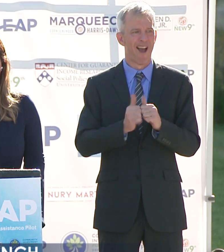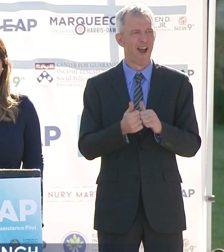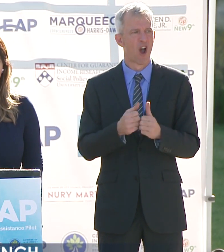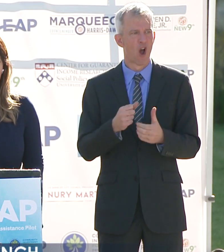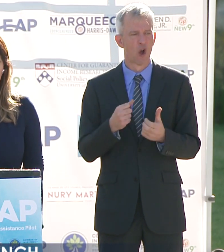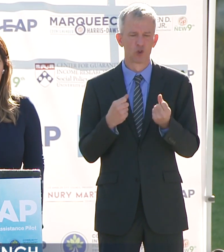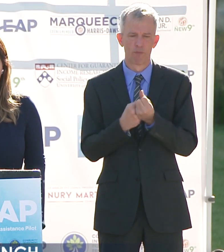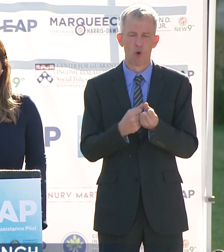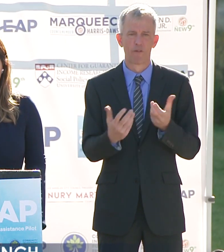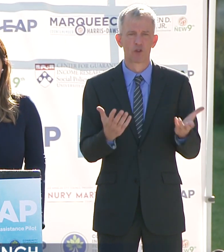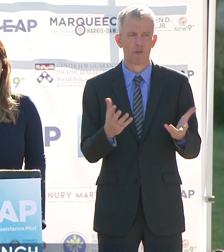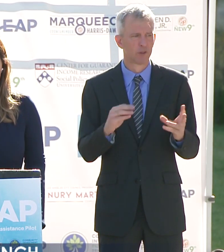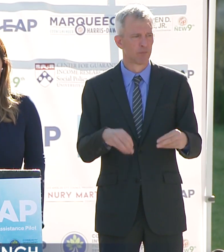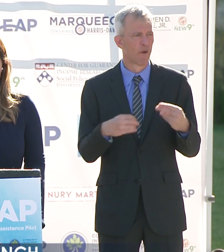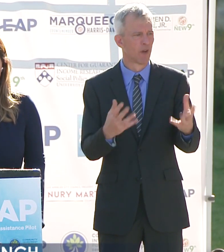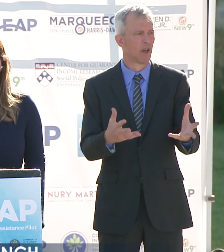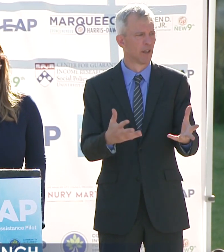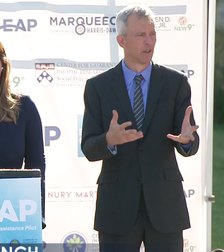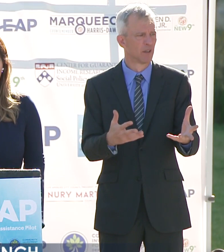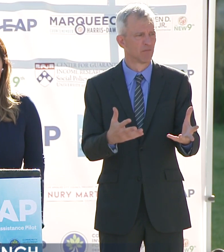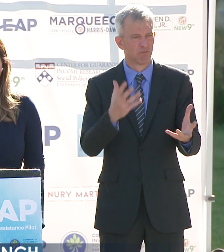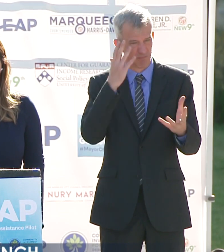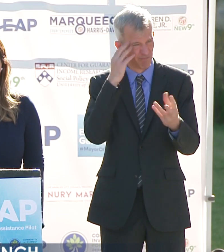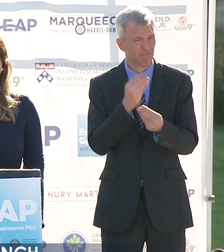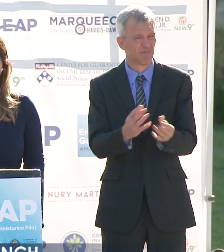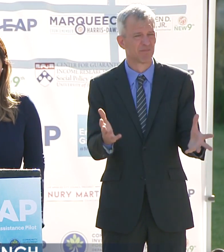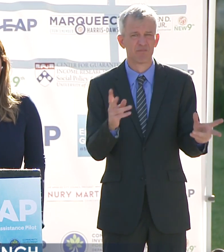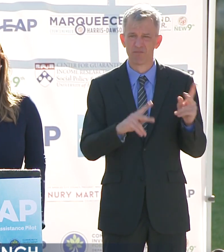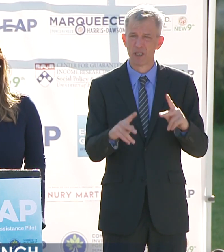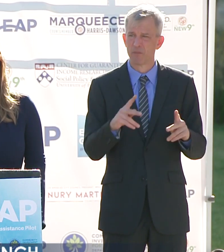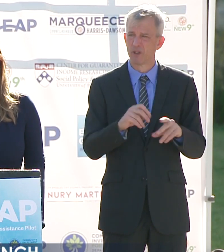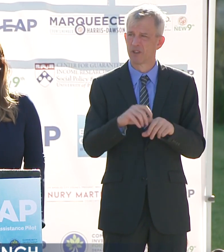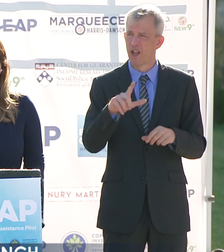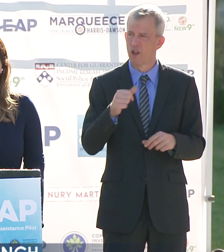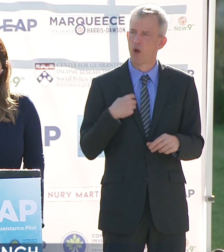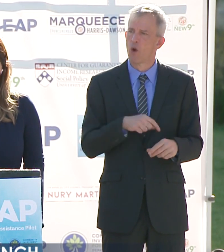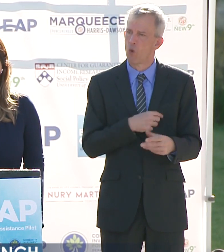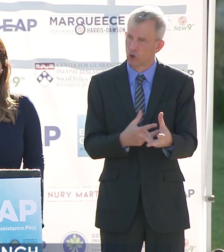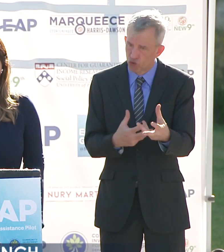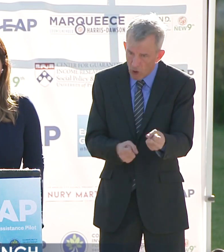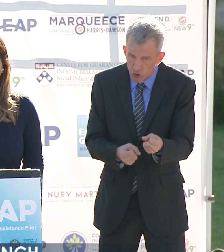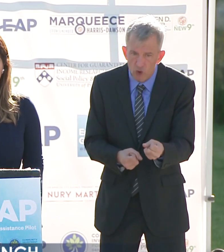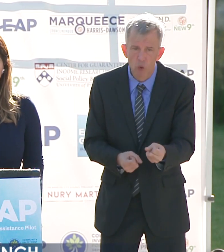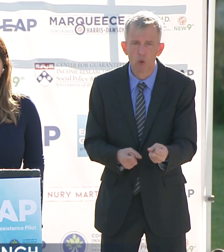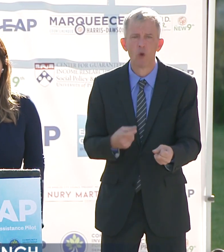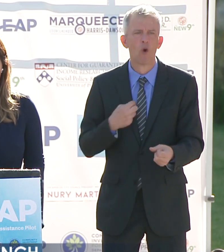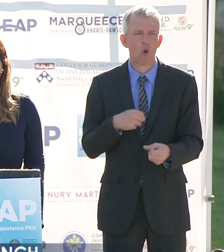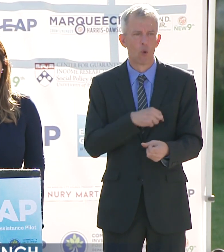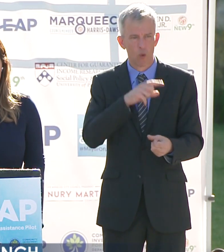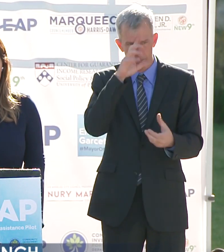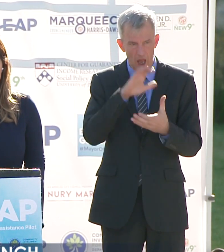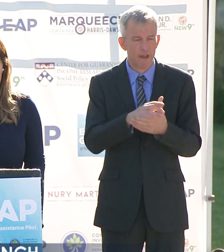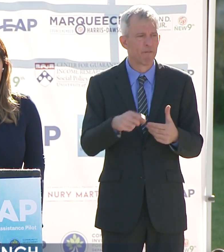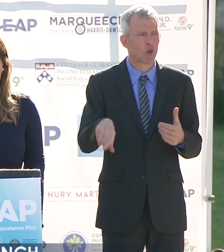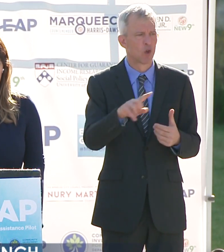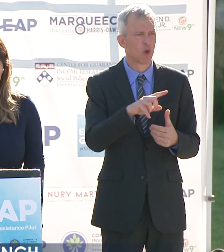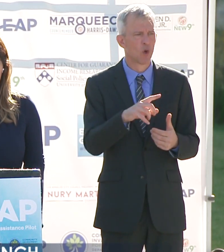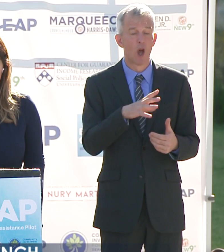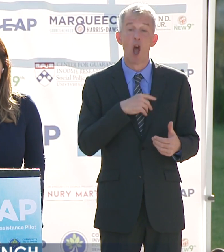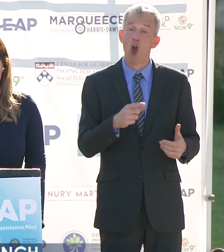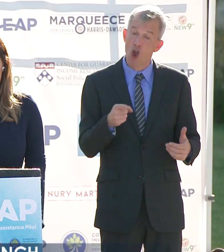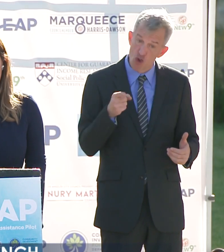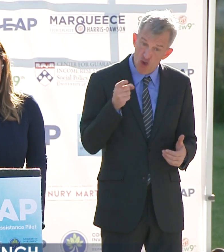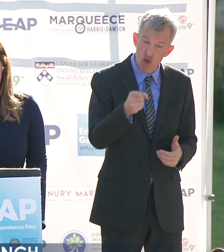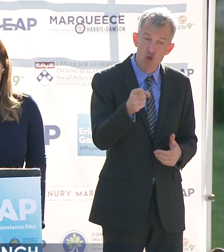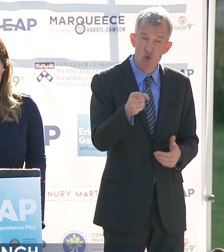are provided and let Angelenos know that we trust you, we believe in you, and we know that you are the best